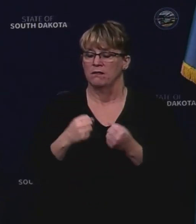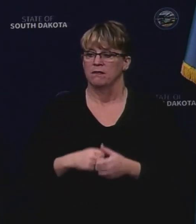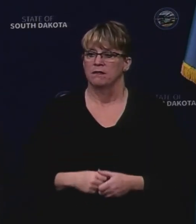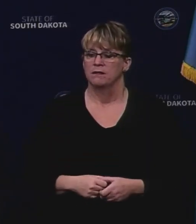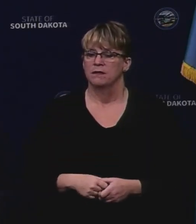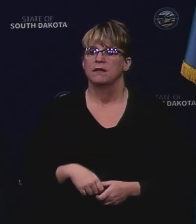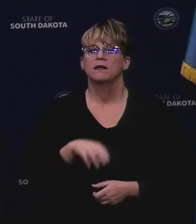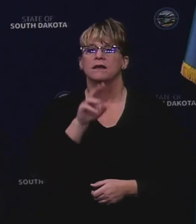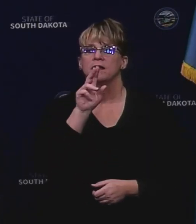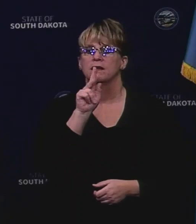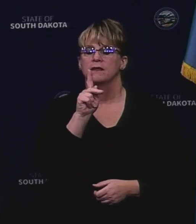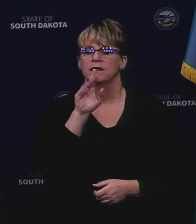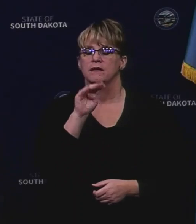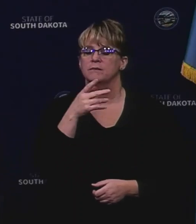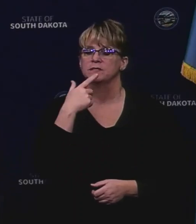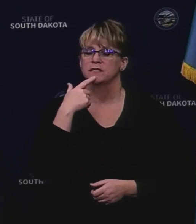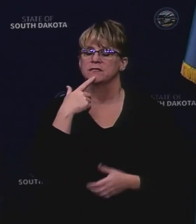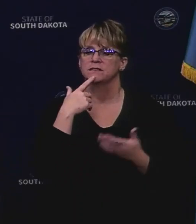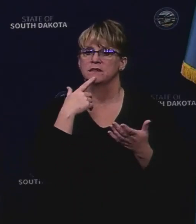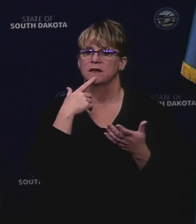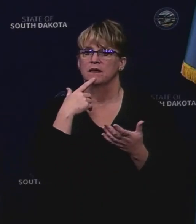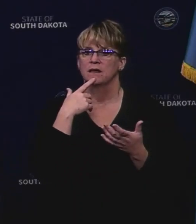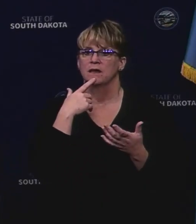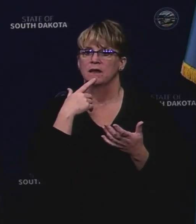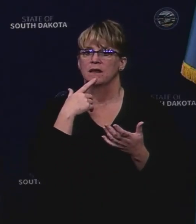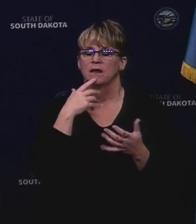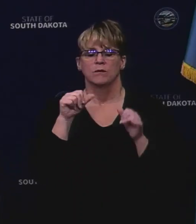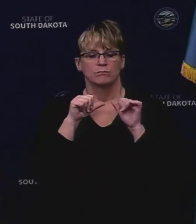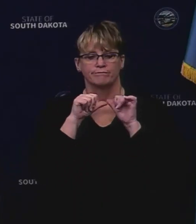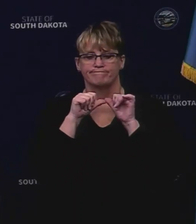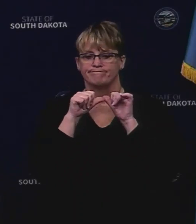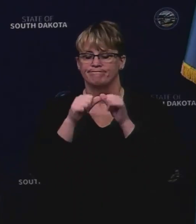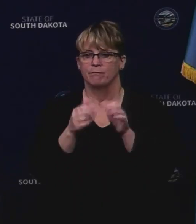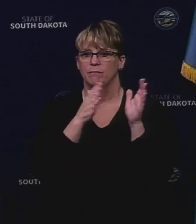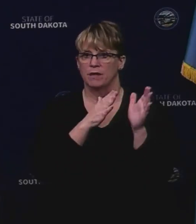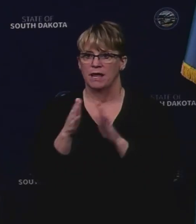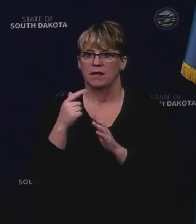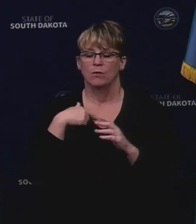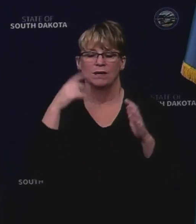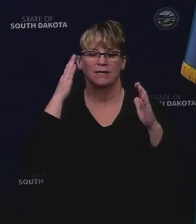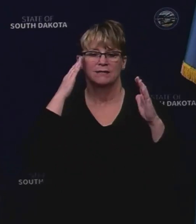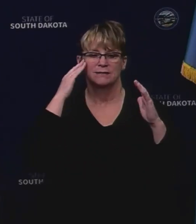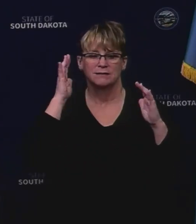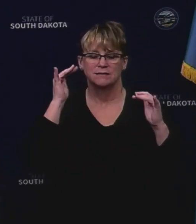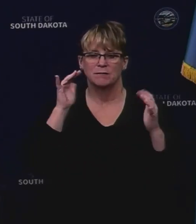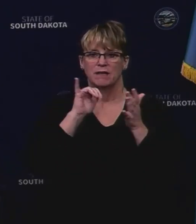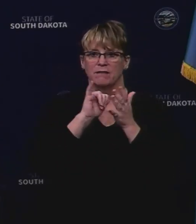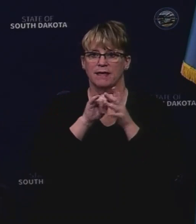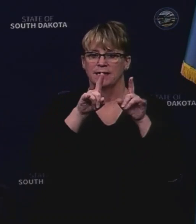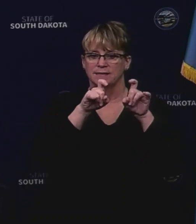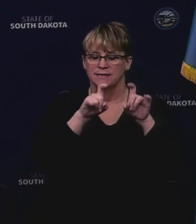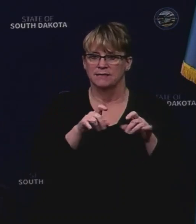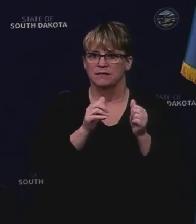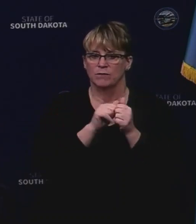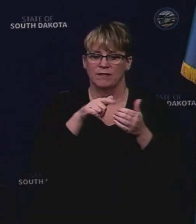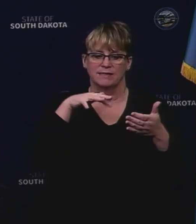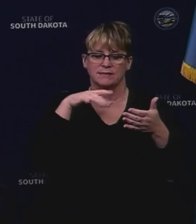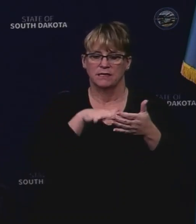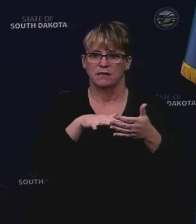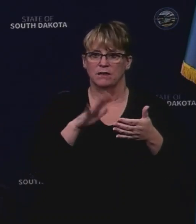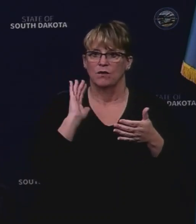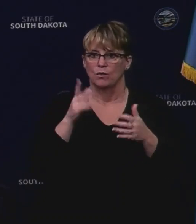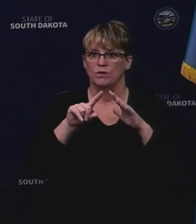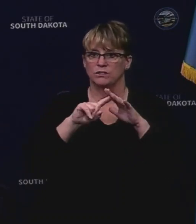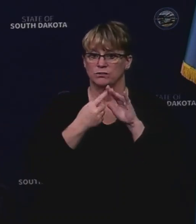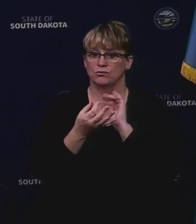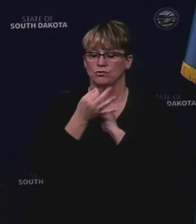This is Kim Malsom-Risden. So the planning continues. We anticipate that the clinical trial arm of the study will be open very,